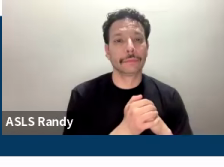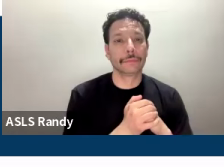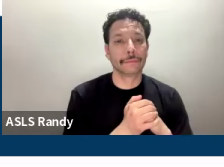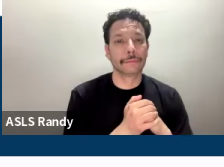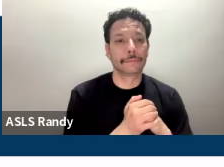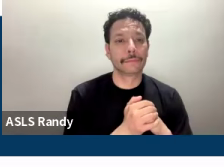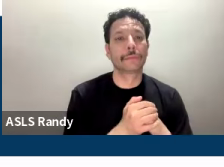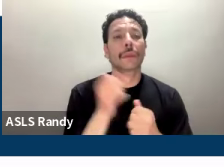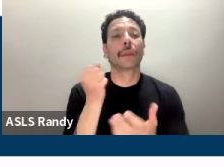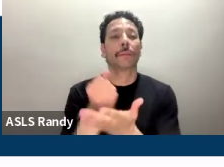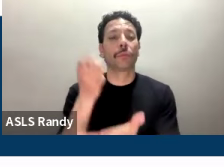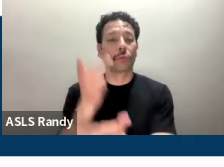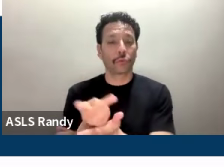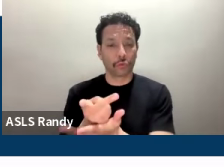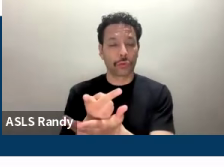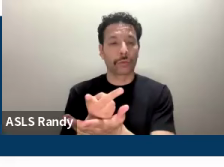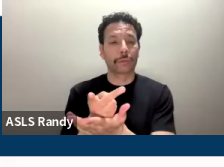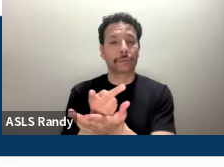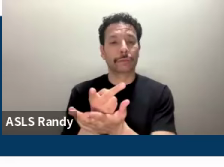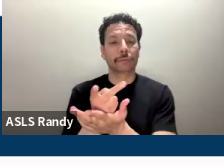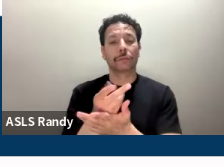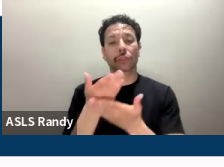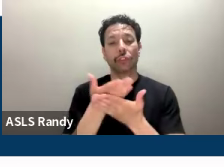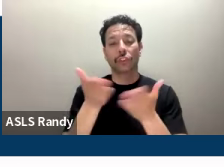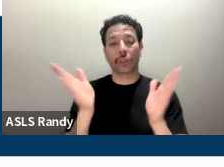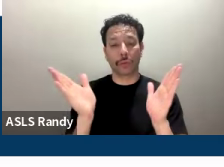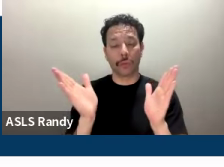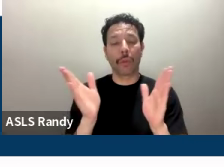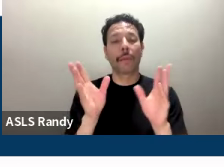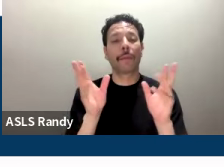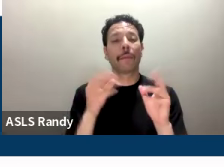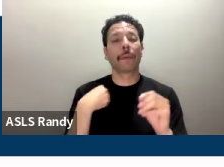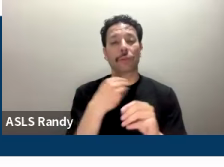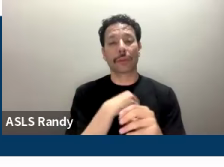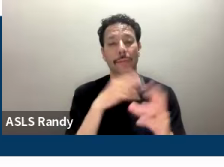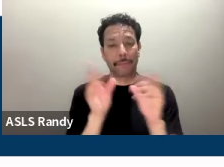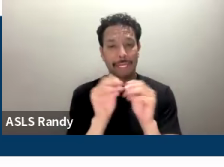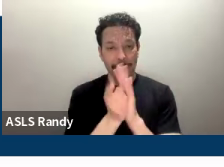the approval of the general membership meeting minutes from